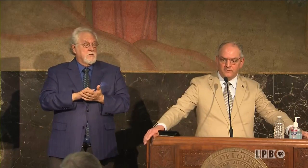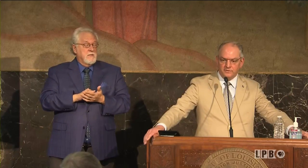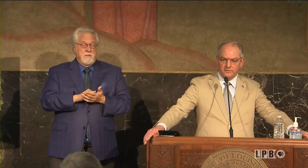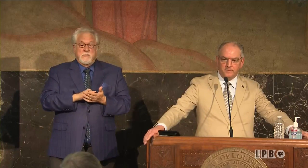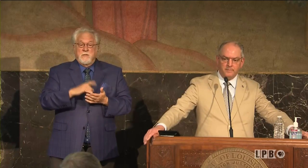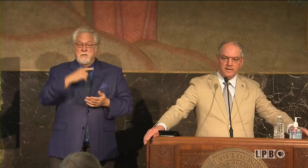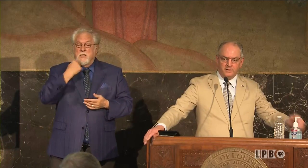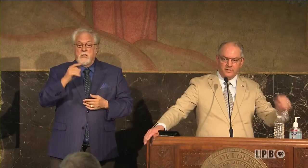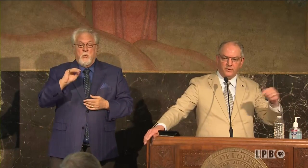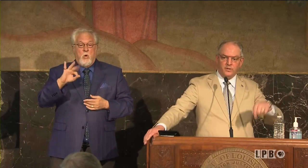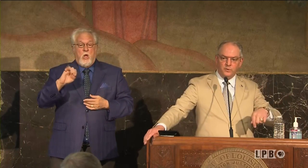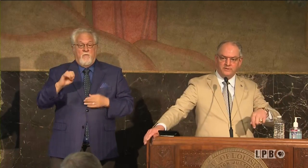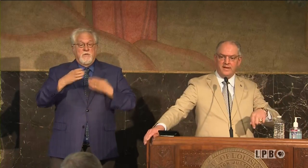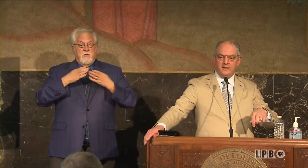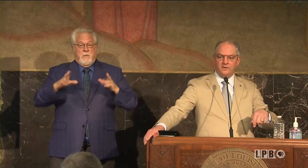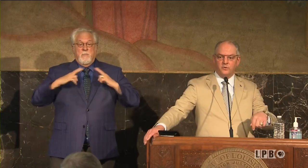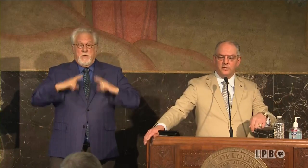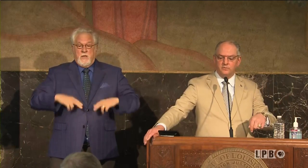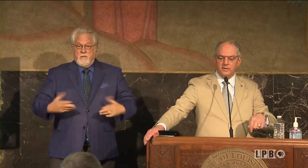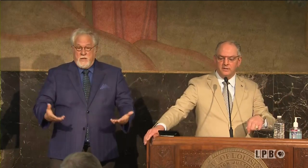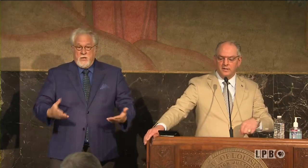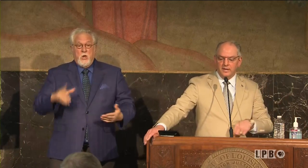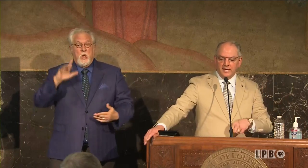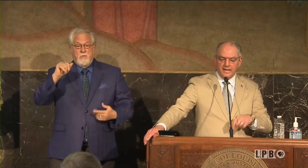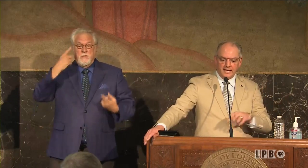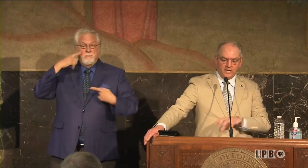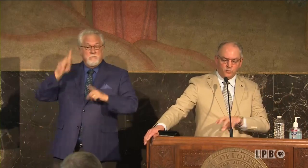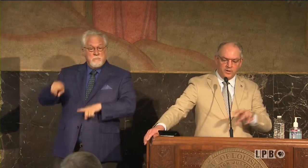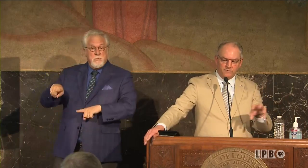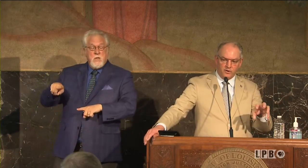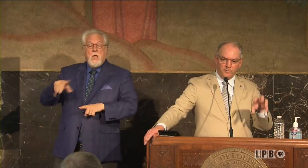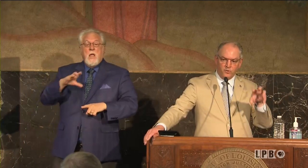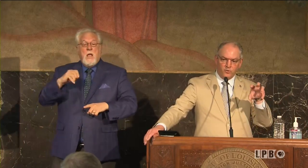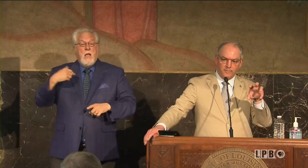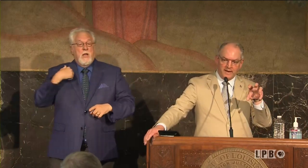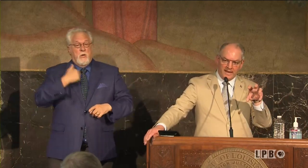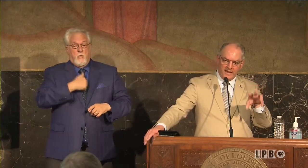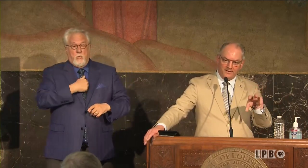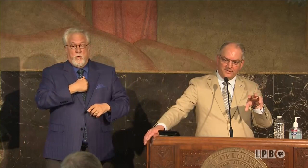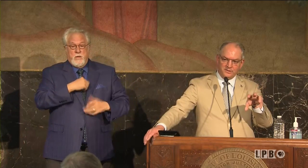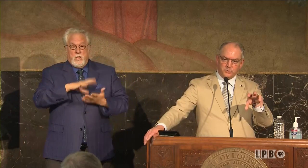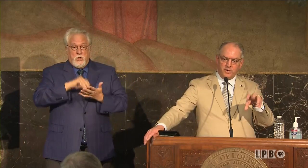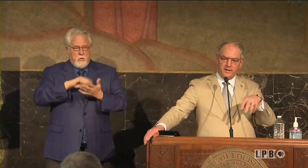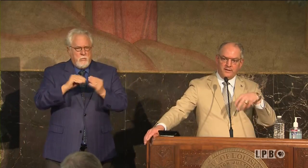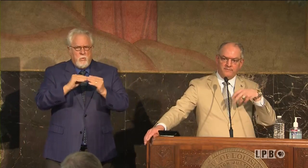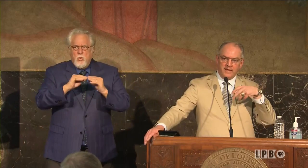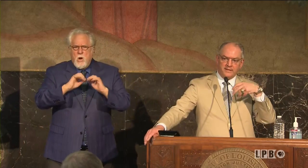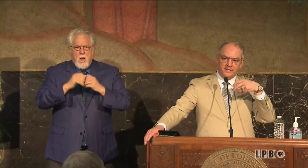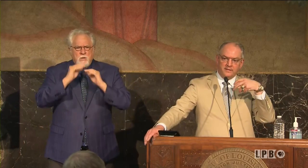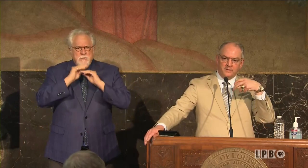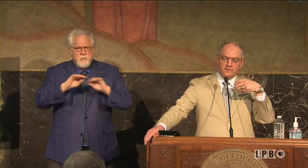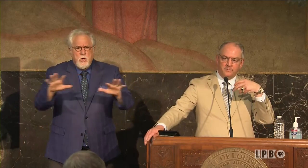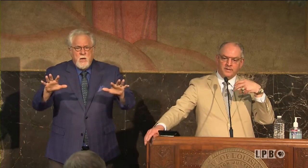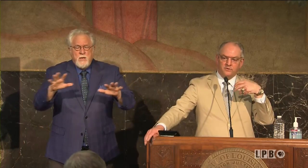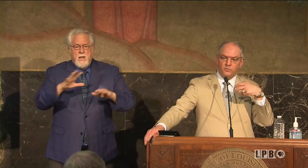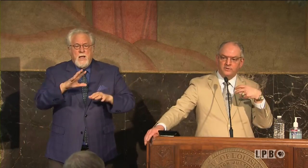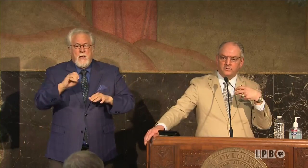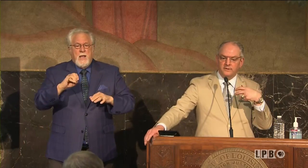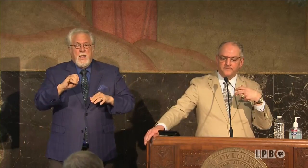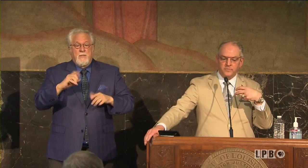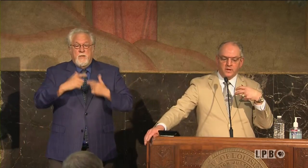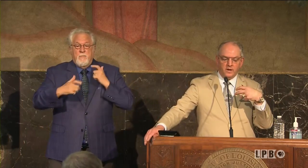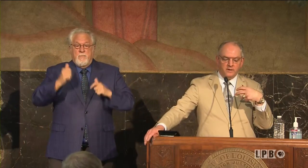the Office of Public Health here in Louisiana agrees with. And as we have learned more about how this is spread and the fact that the biggest